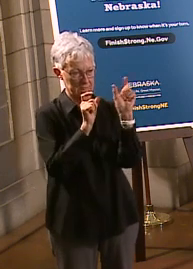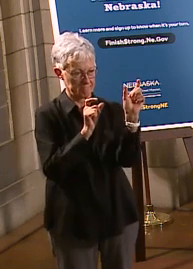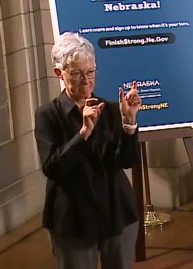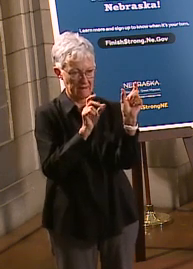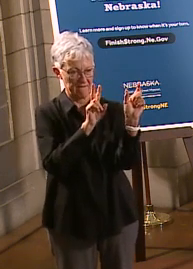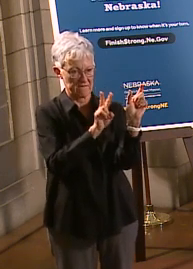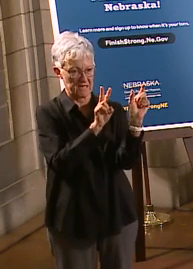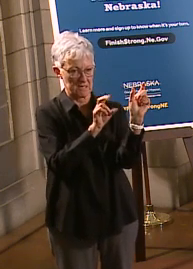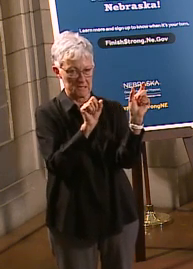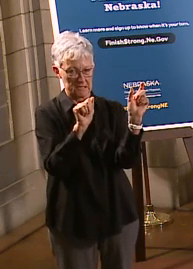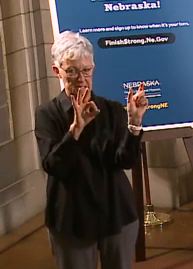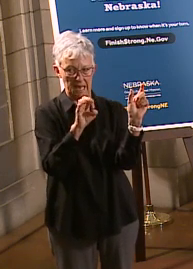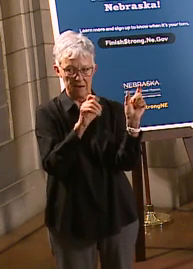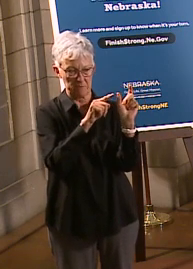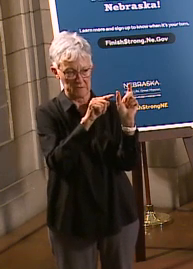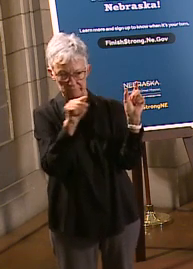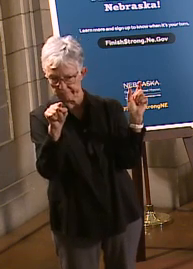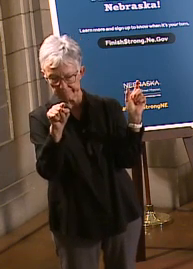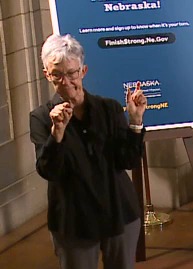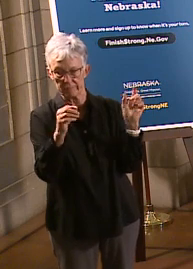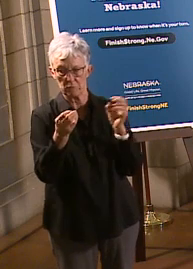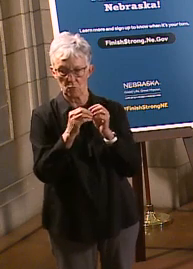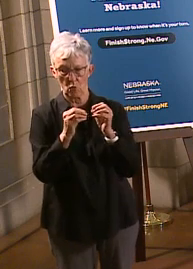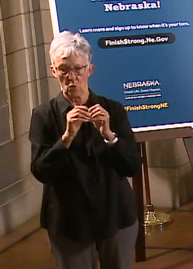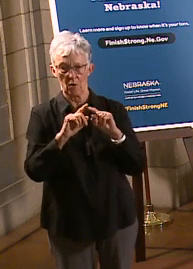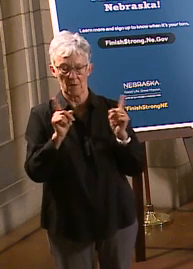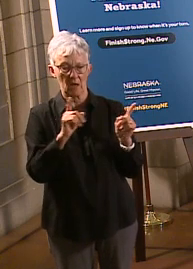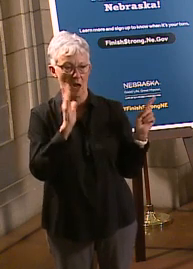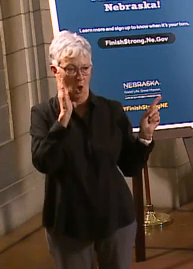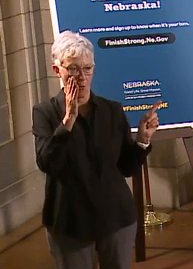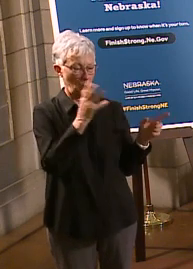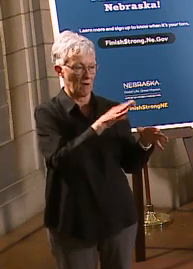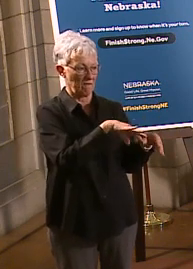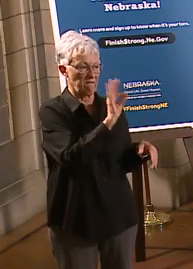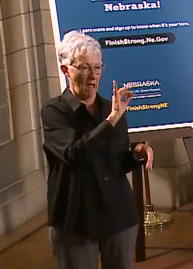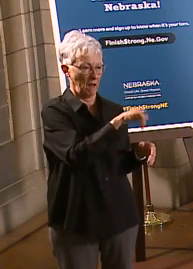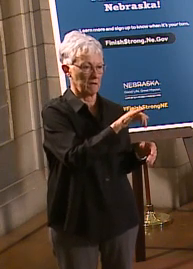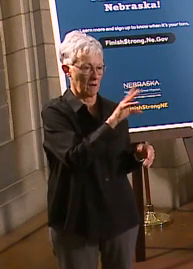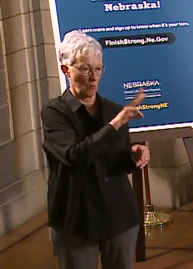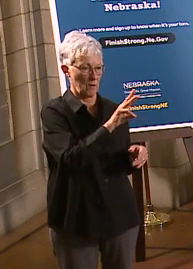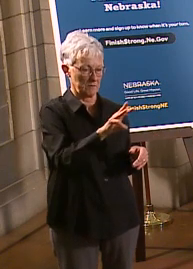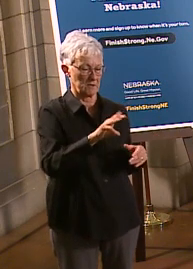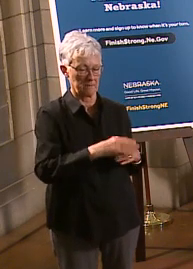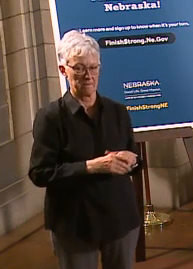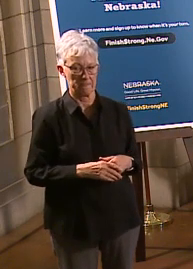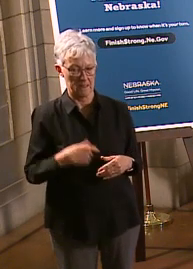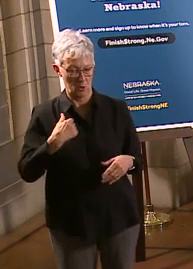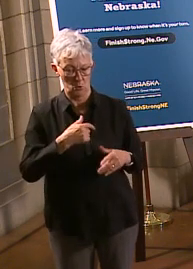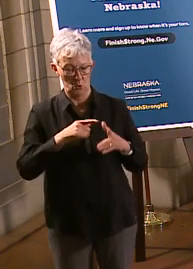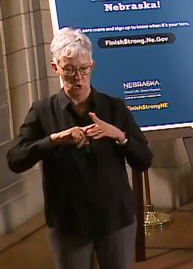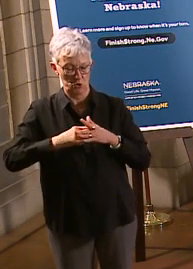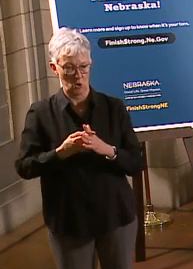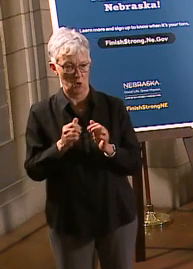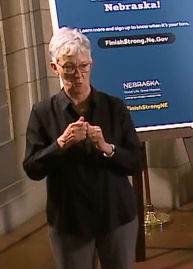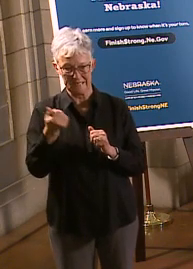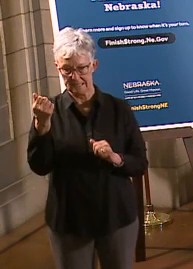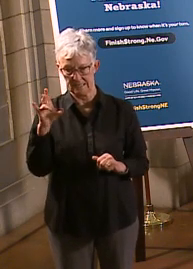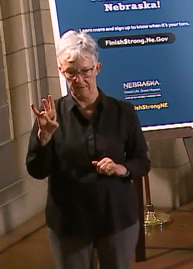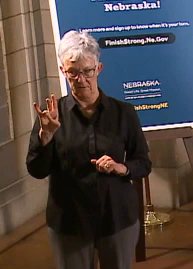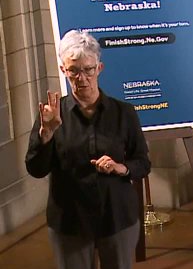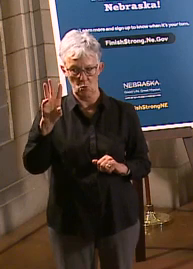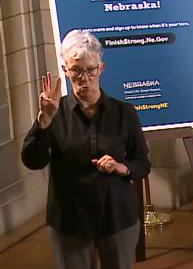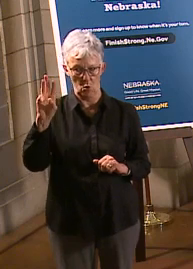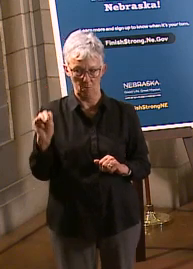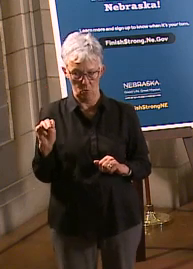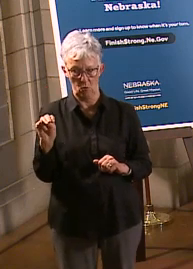that word, VSafe. But we'll get that. But the other thing is, we did start with 17 Walmarts, and they did